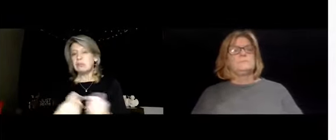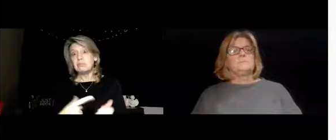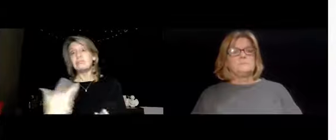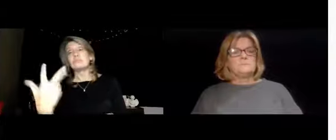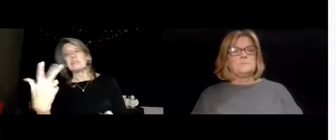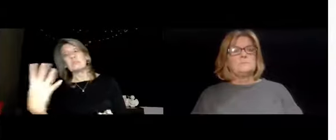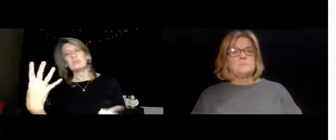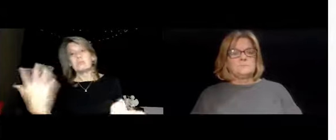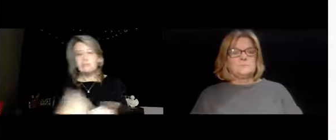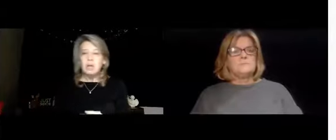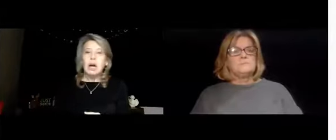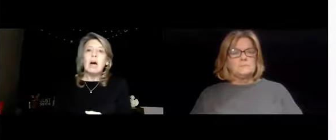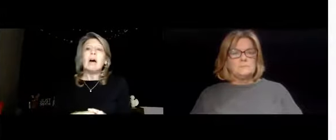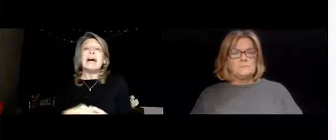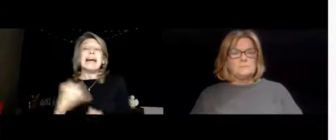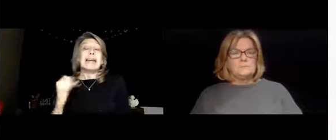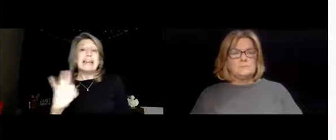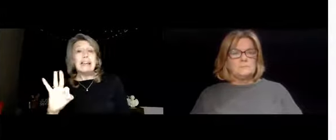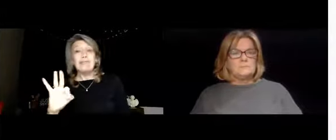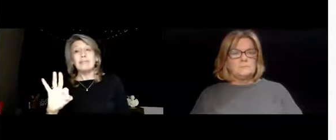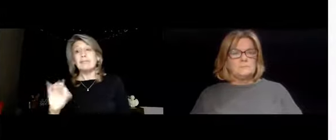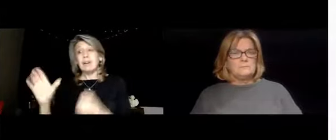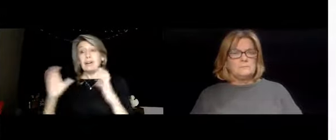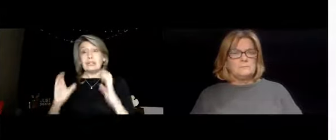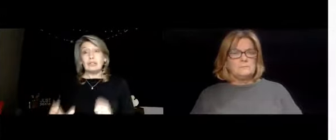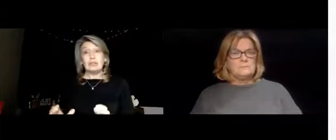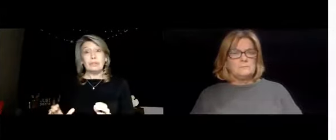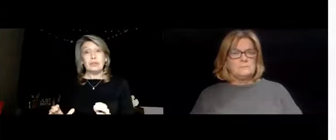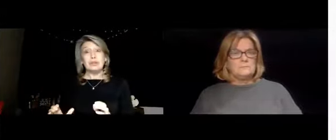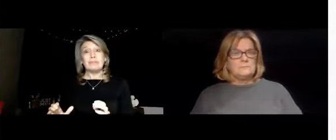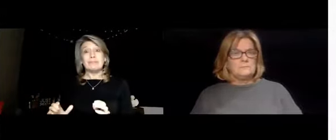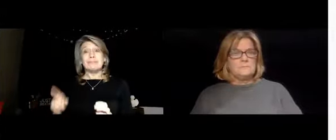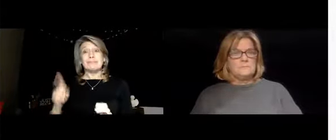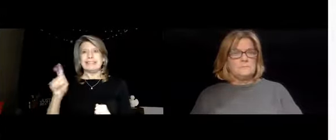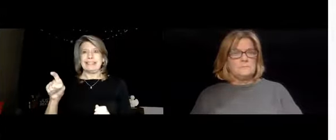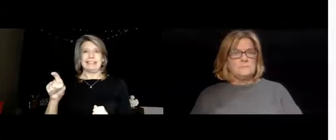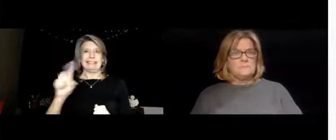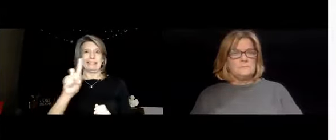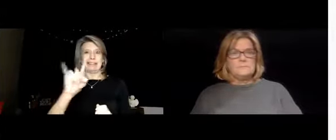to 3, but on average, probably 2, but it can go as high as 4.